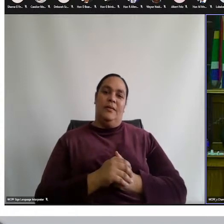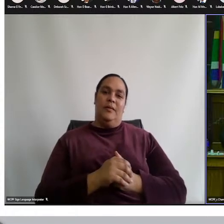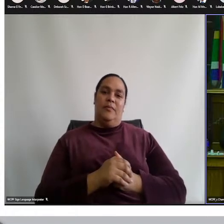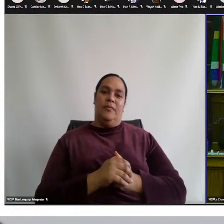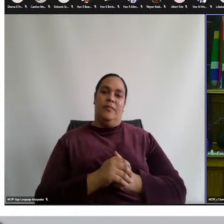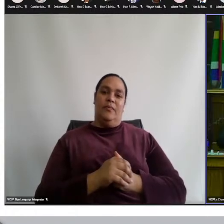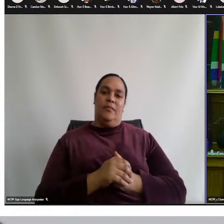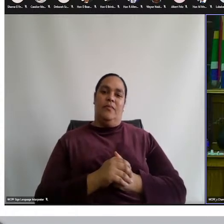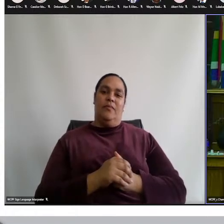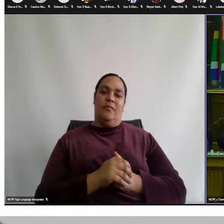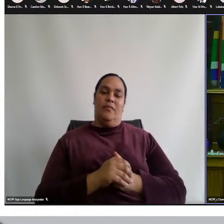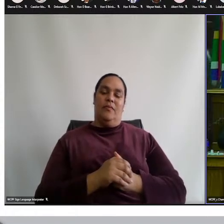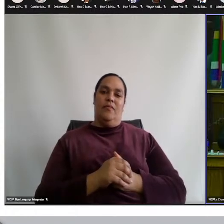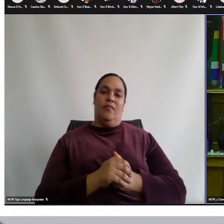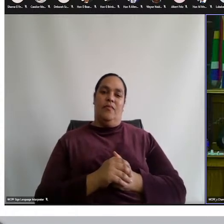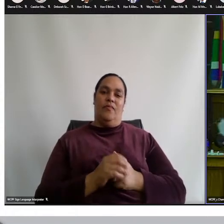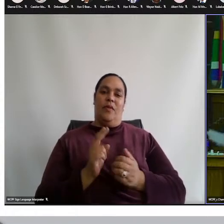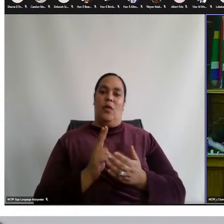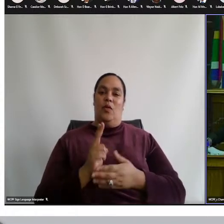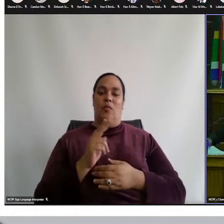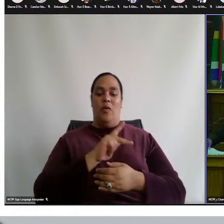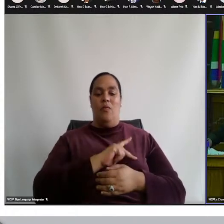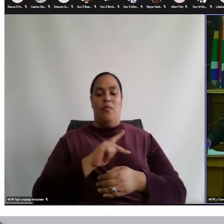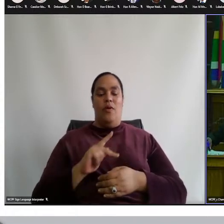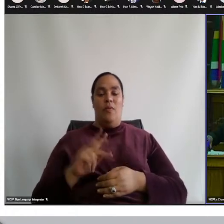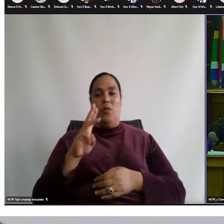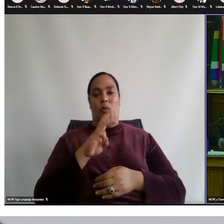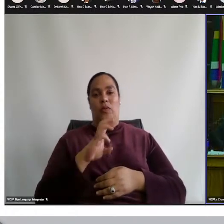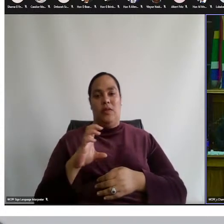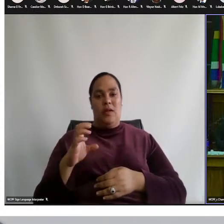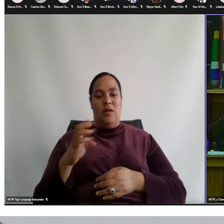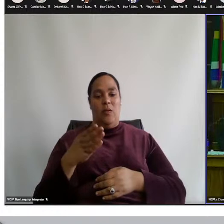the honorable premier of the Western Cape,